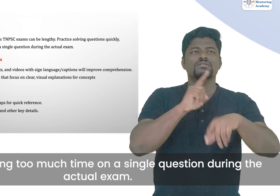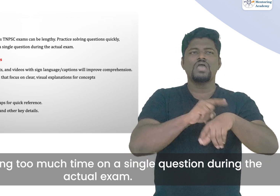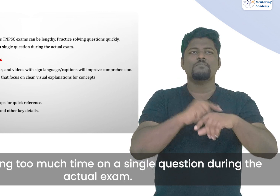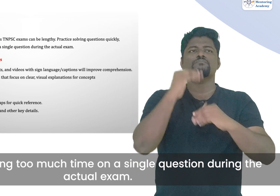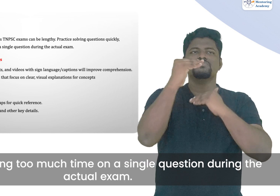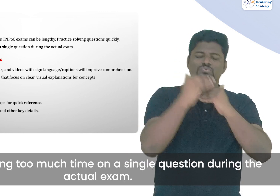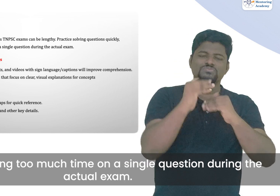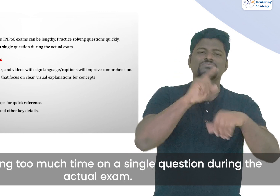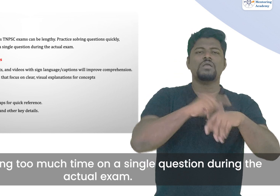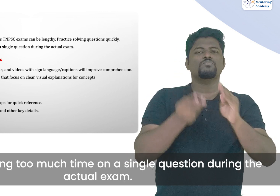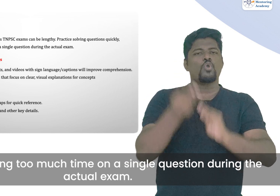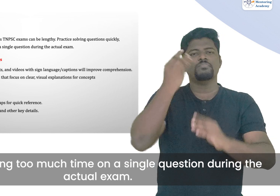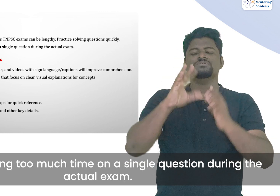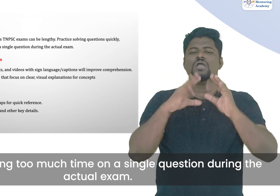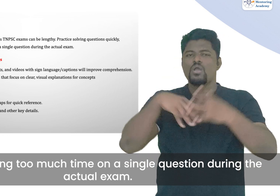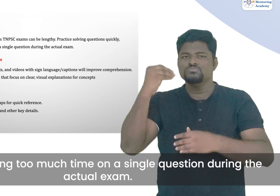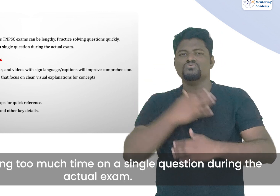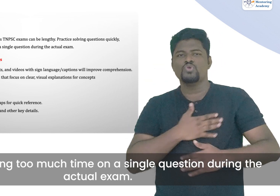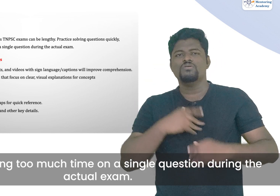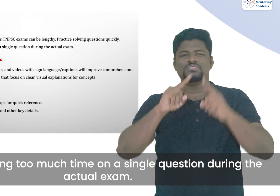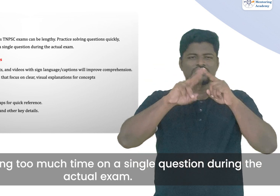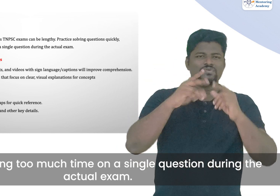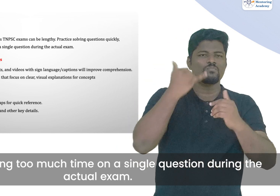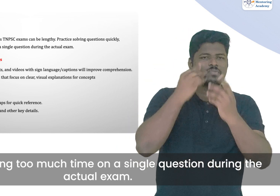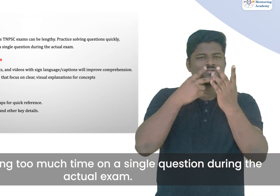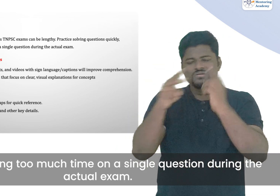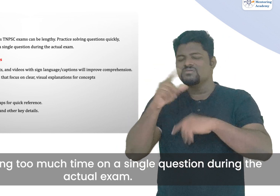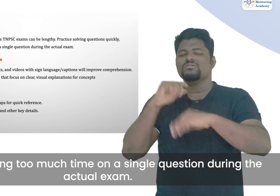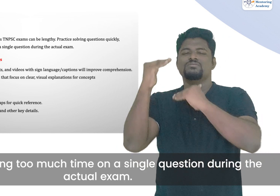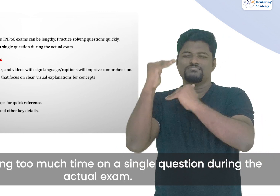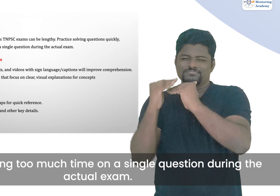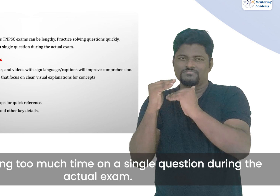Avoid spending too much time on a single question during the actual exam.